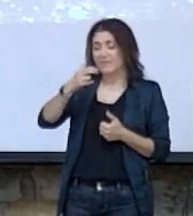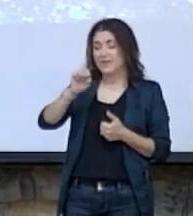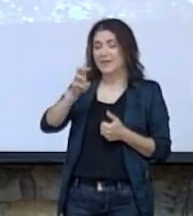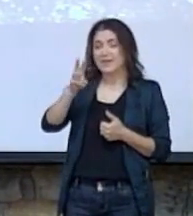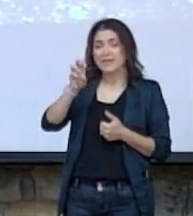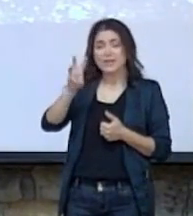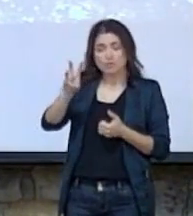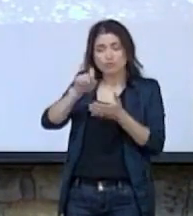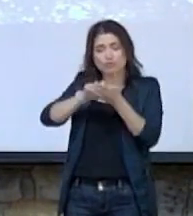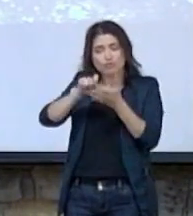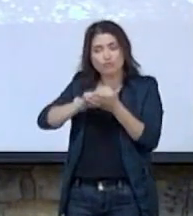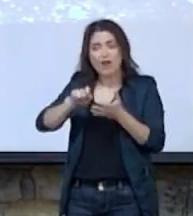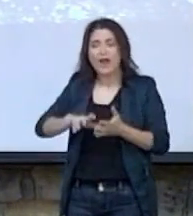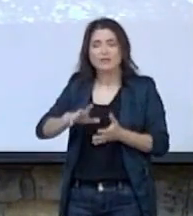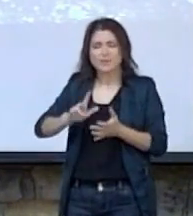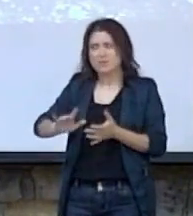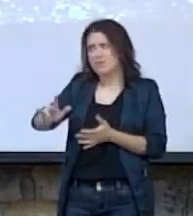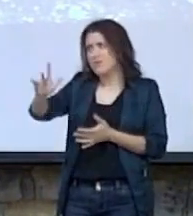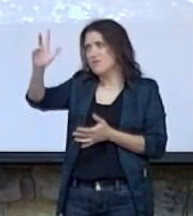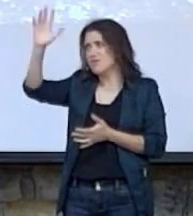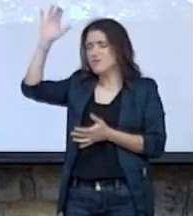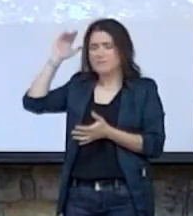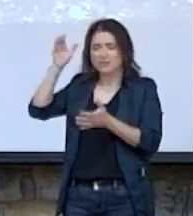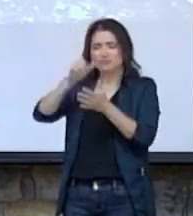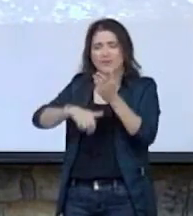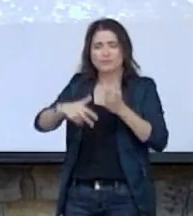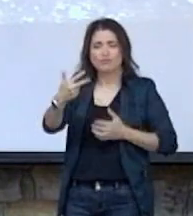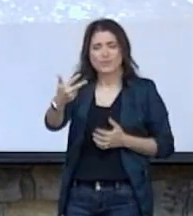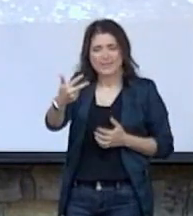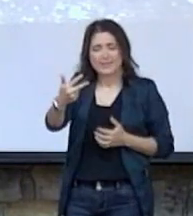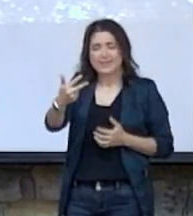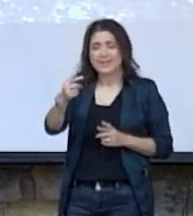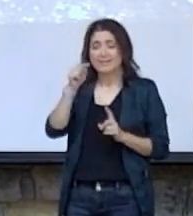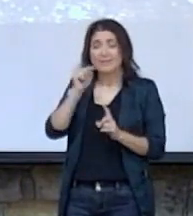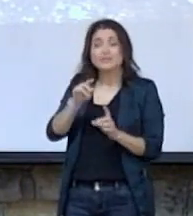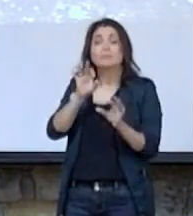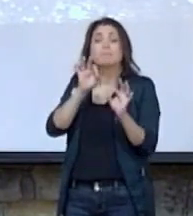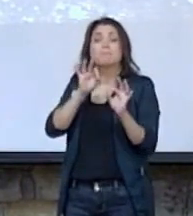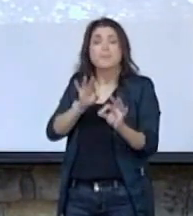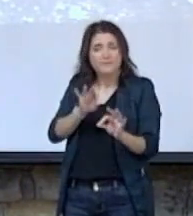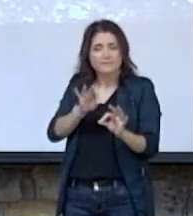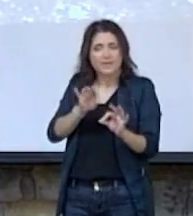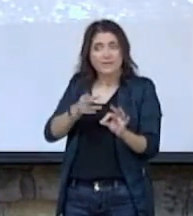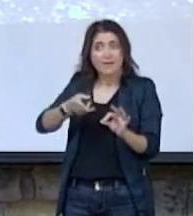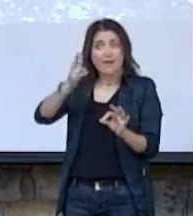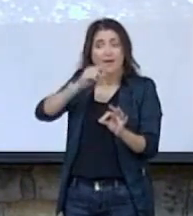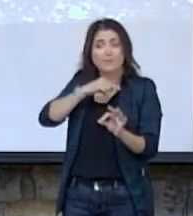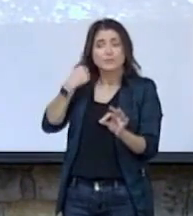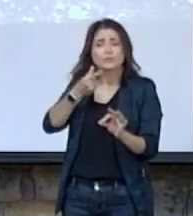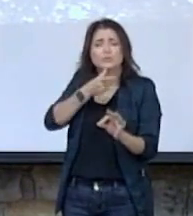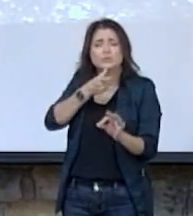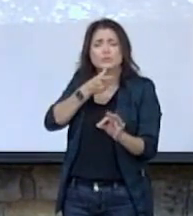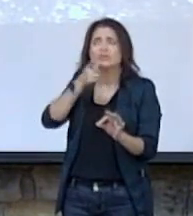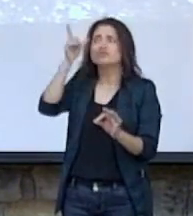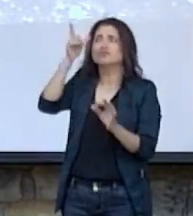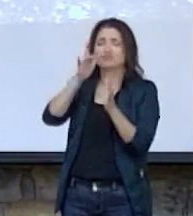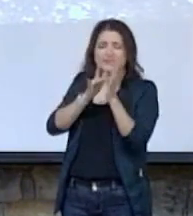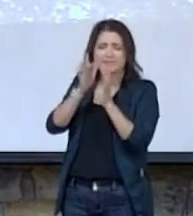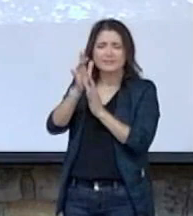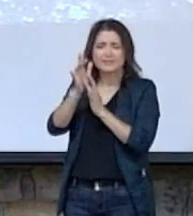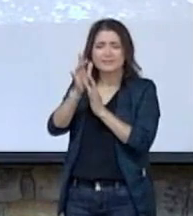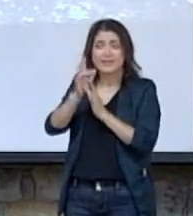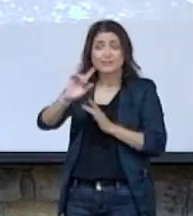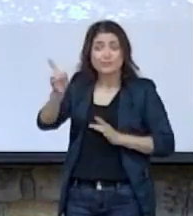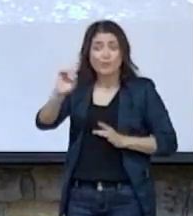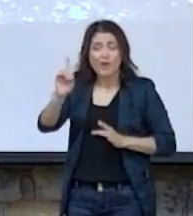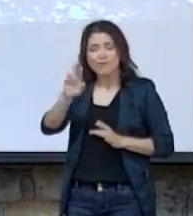this argument going all the way back to chapter 3 that this perfect high priest, now Jesus. And he's at the very right hand